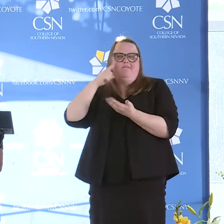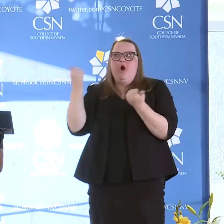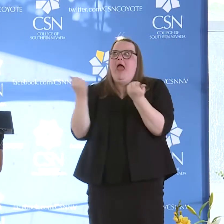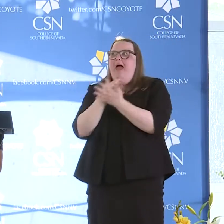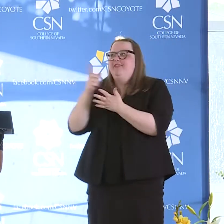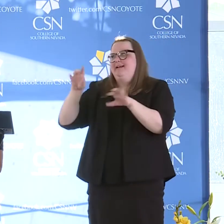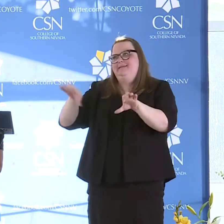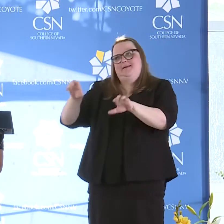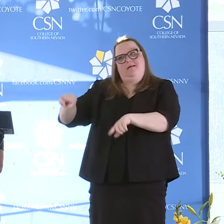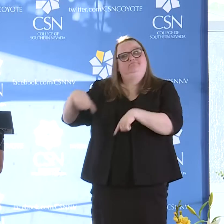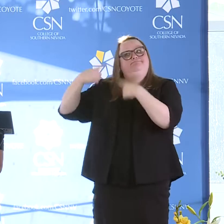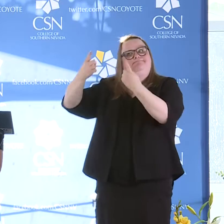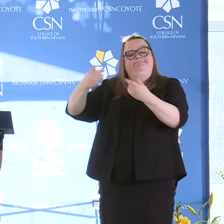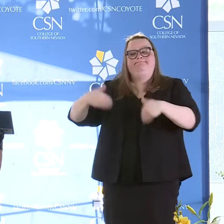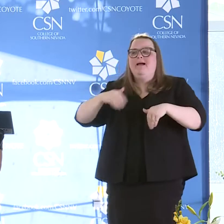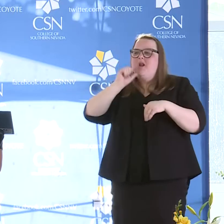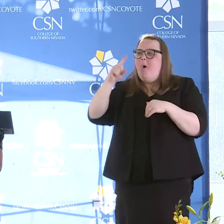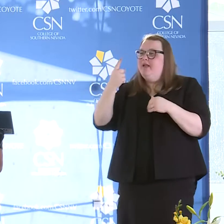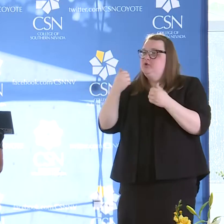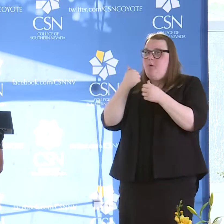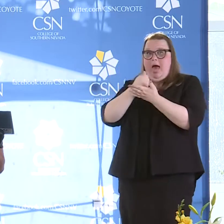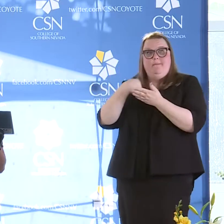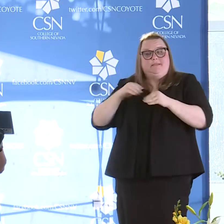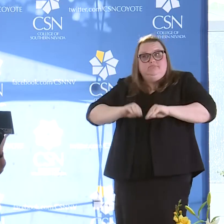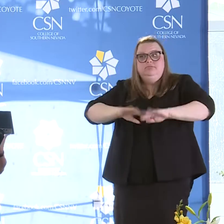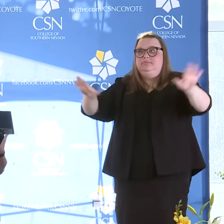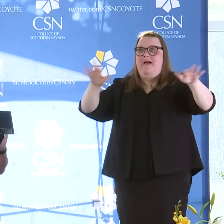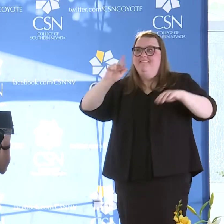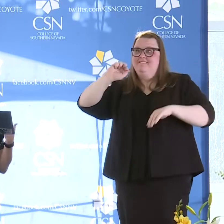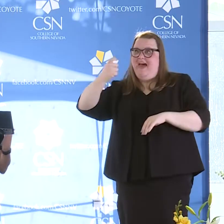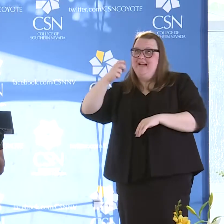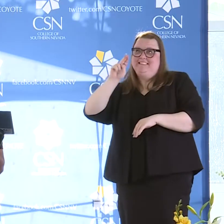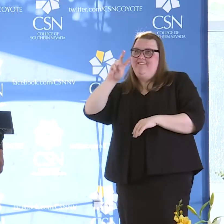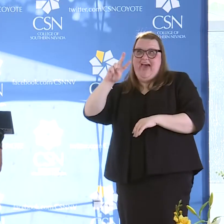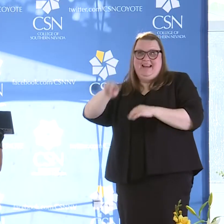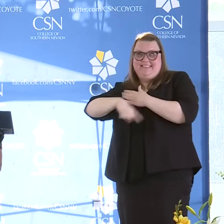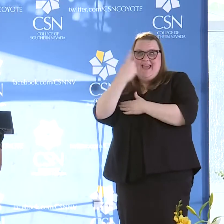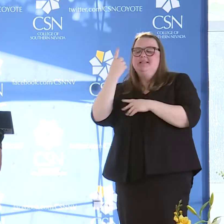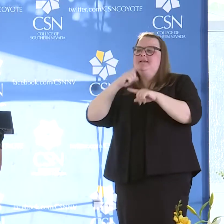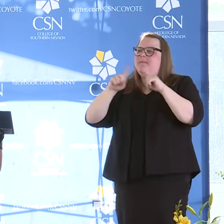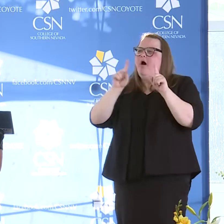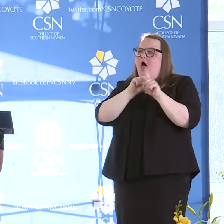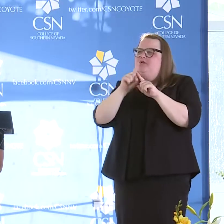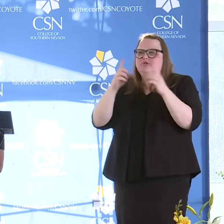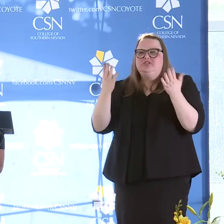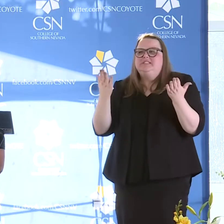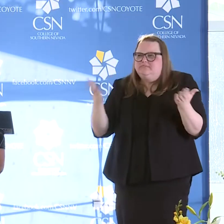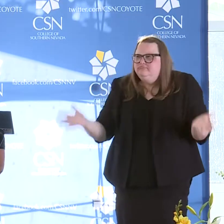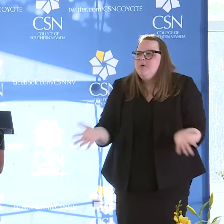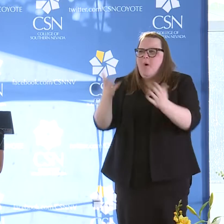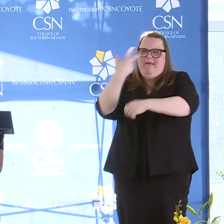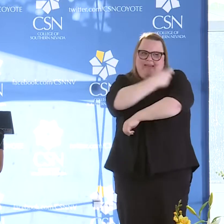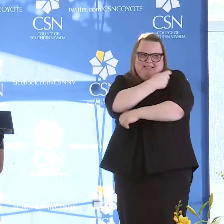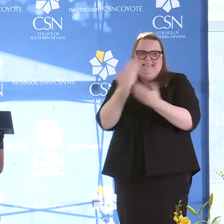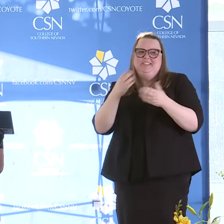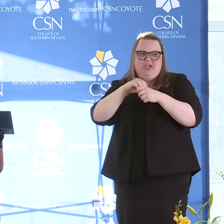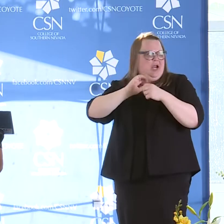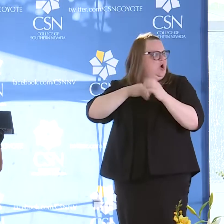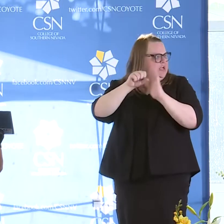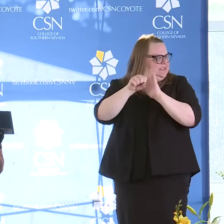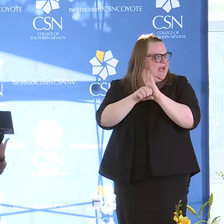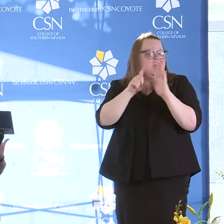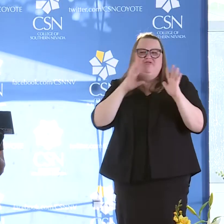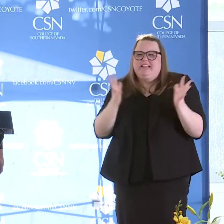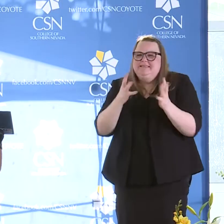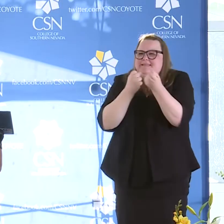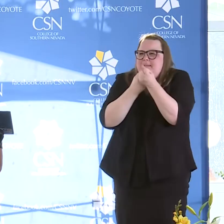he's done, not only to help us launch VAX Nevada Days, but also just lifting up vaccinations in our state and really supporting the